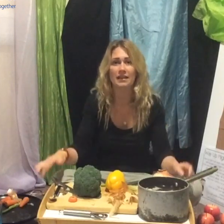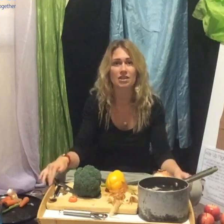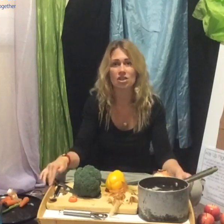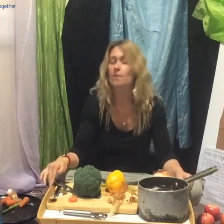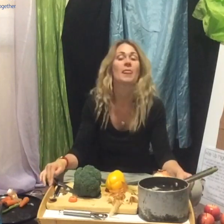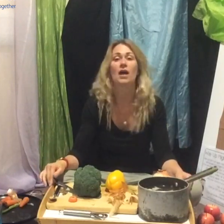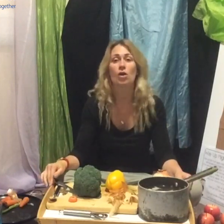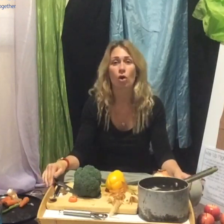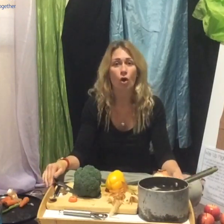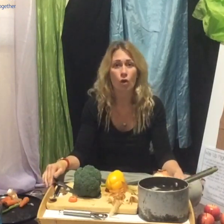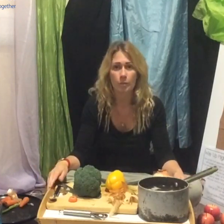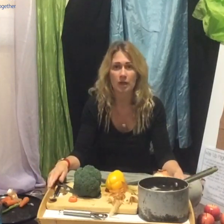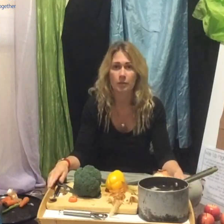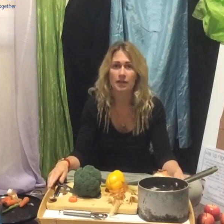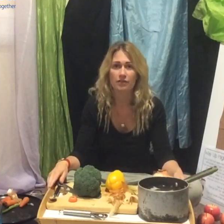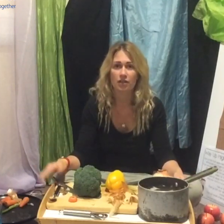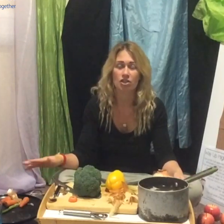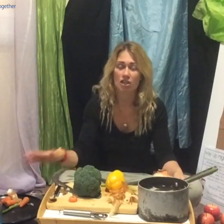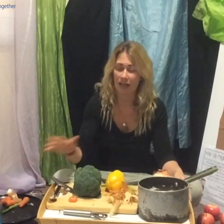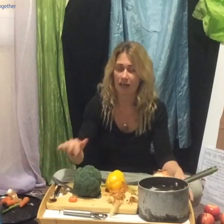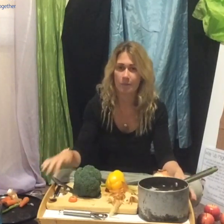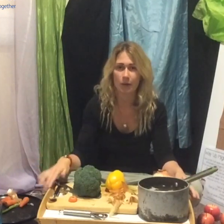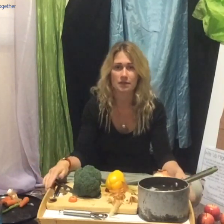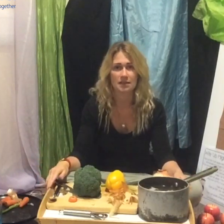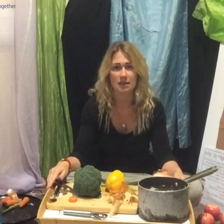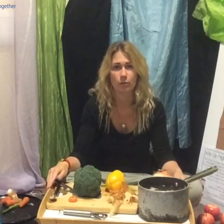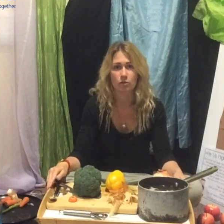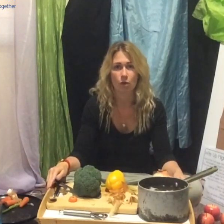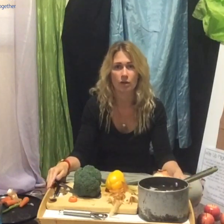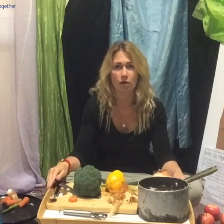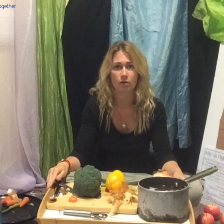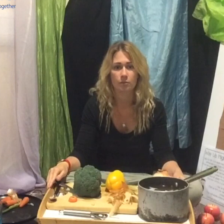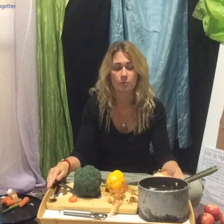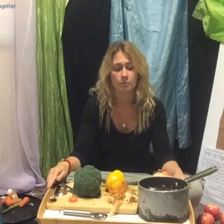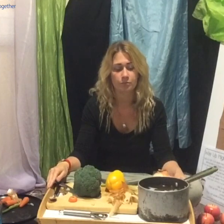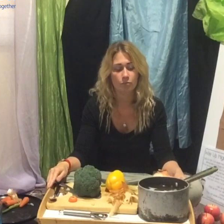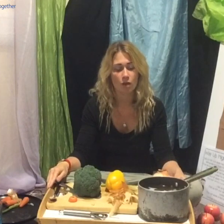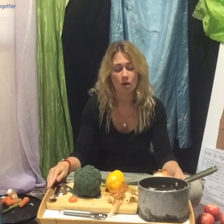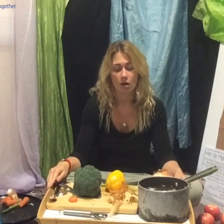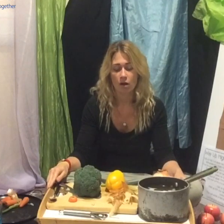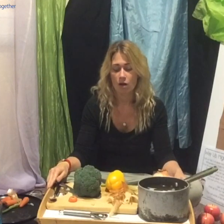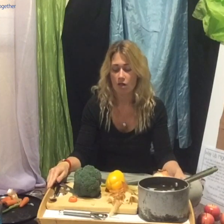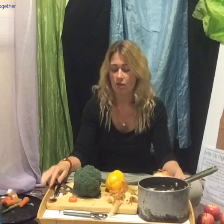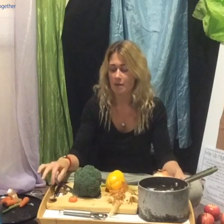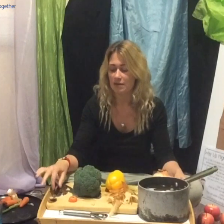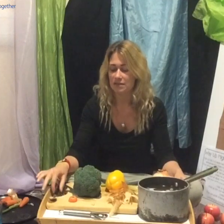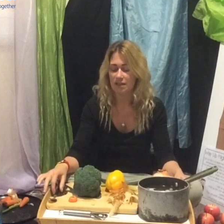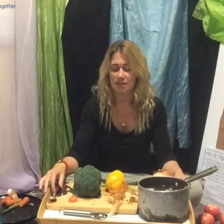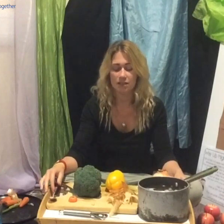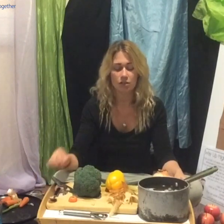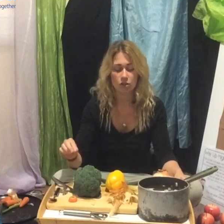village, and all the people in the village came out to see what was going on. The men tasted the